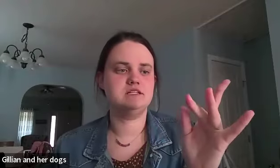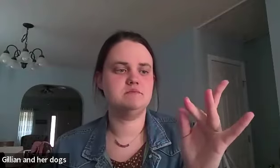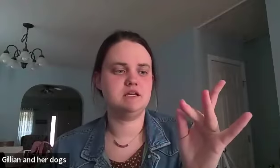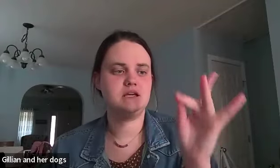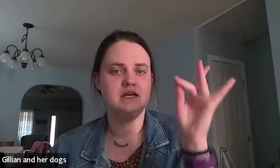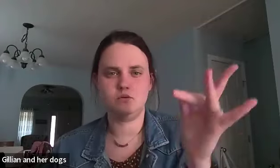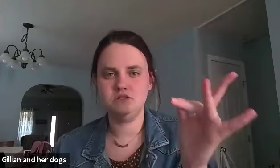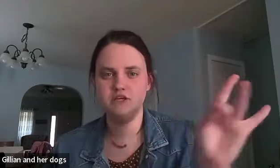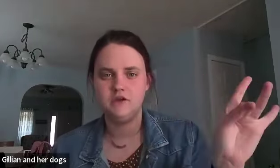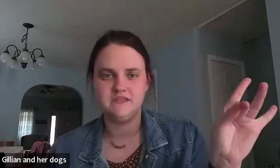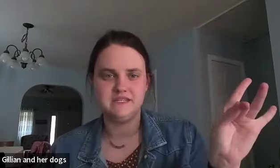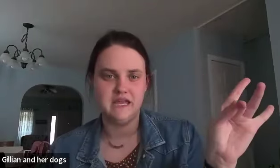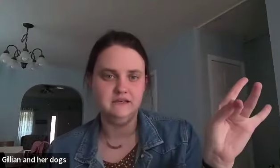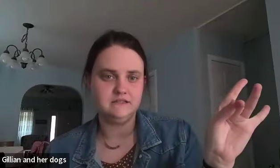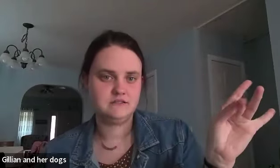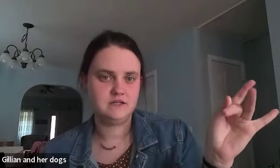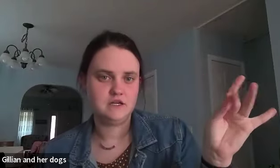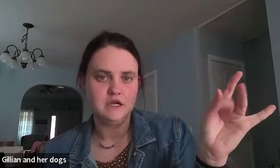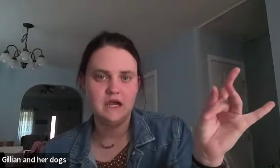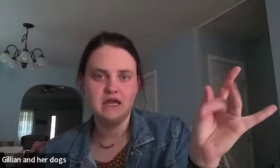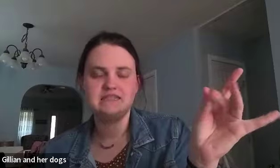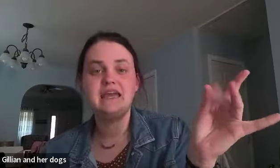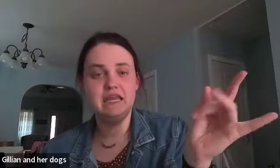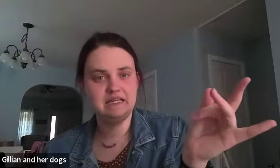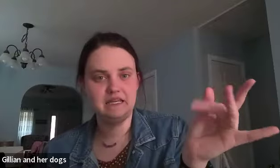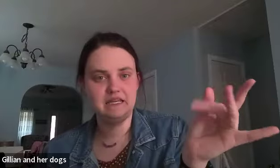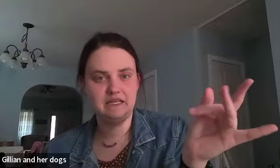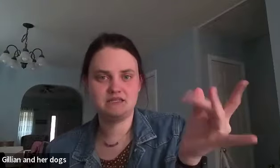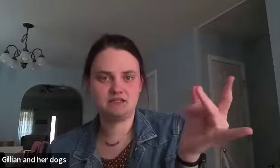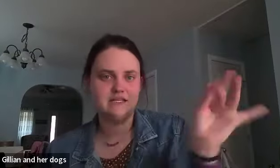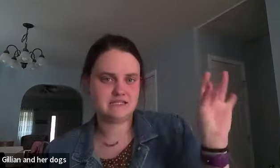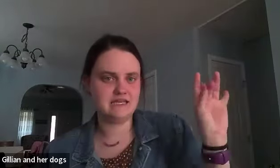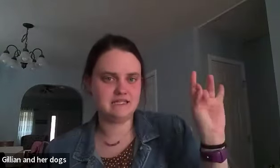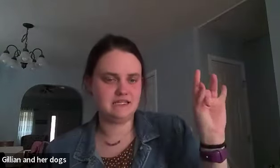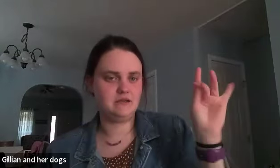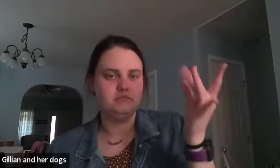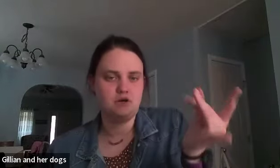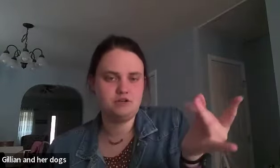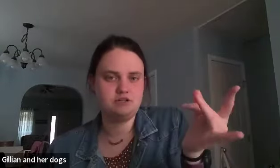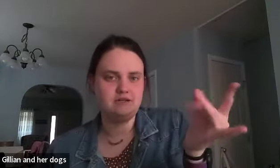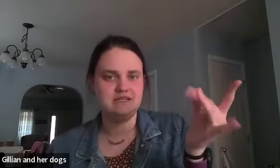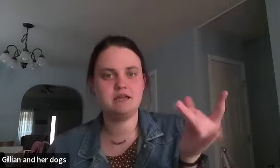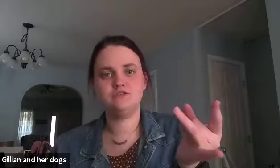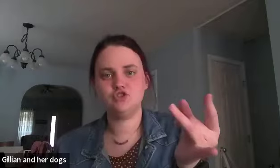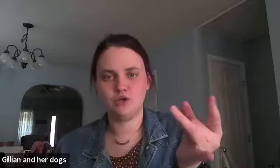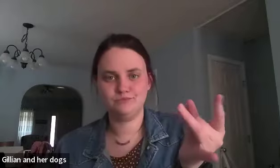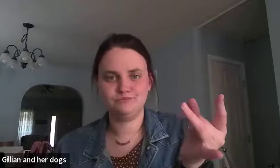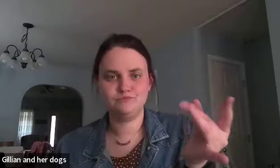to be, it's almost like you have this eight. It's like 18, basically. It's 18, but on your its side, dog,